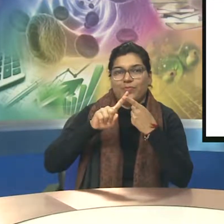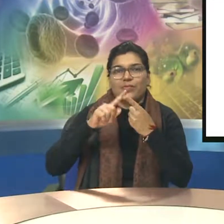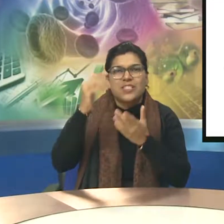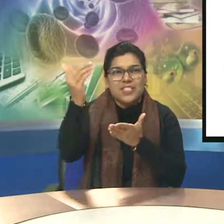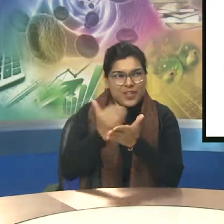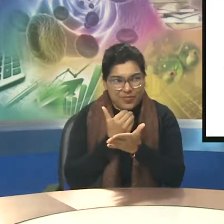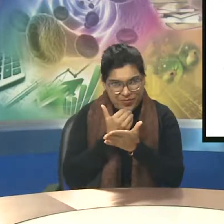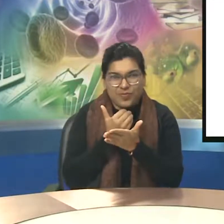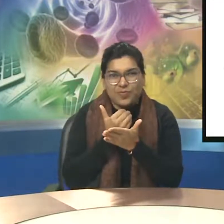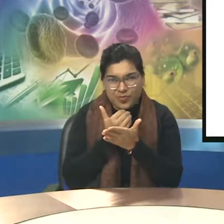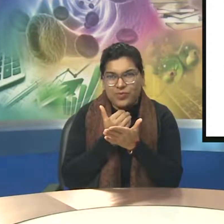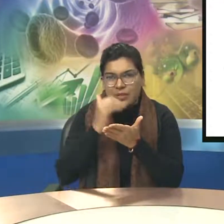save.